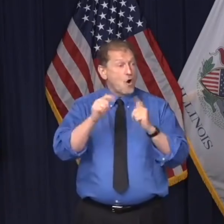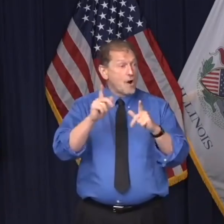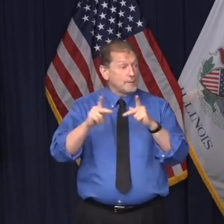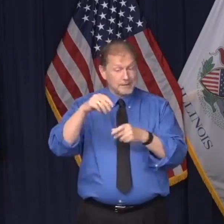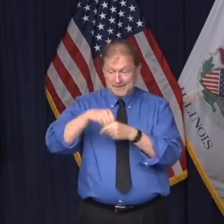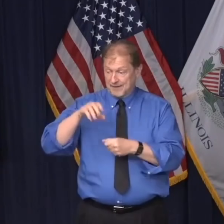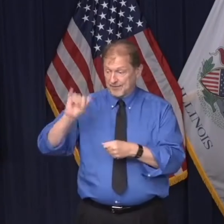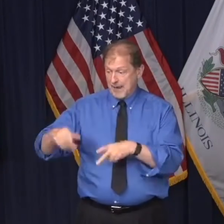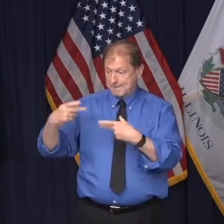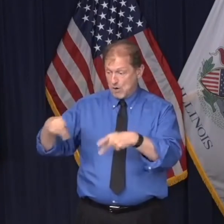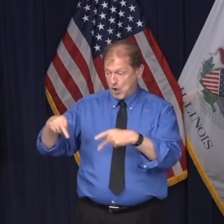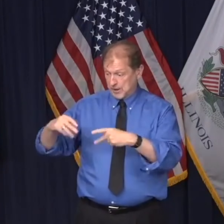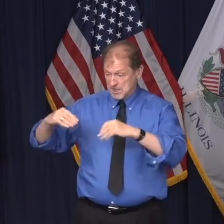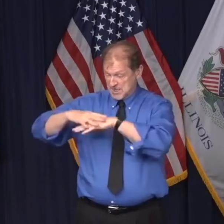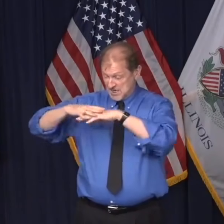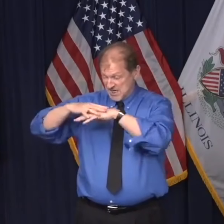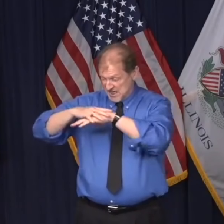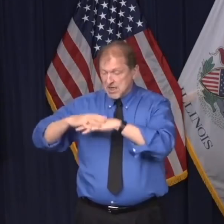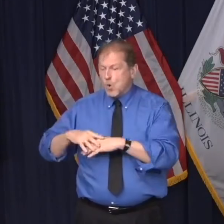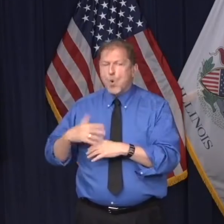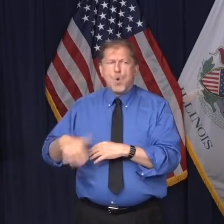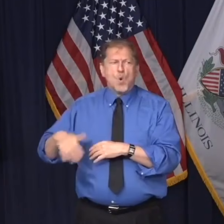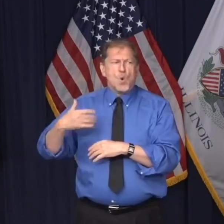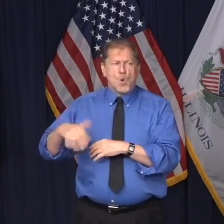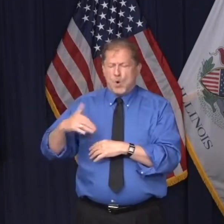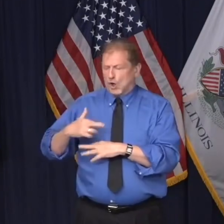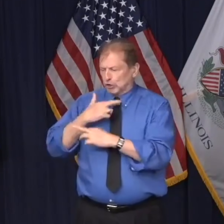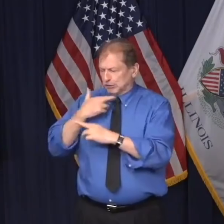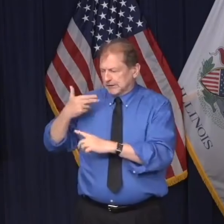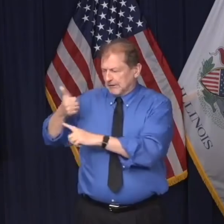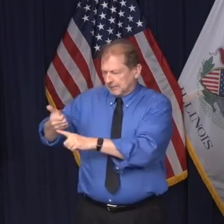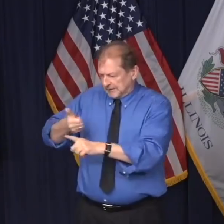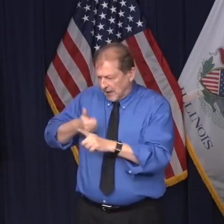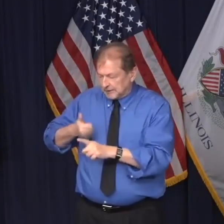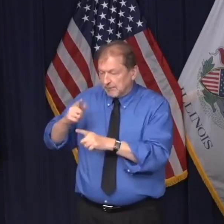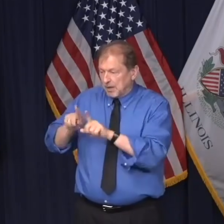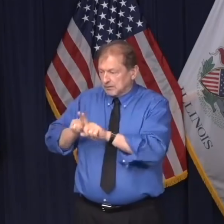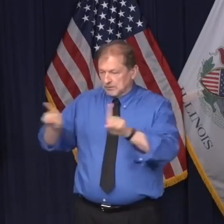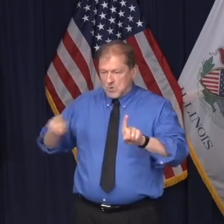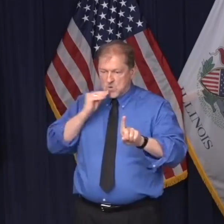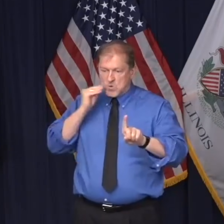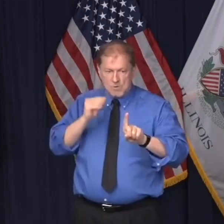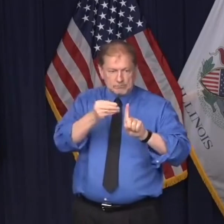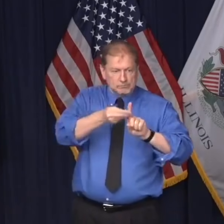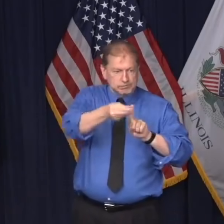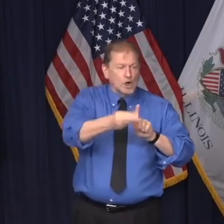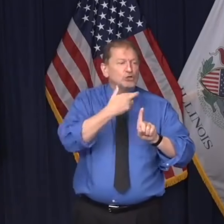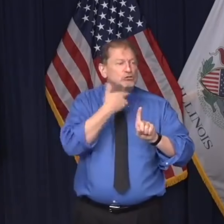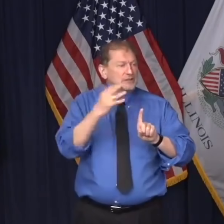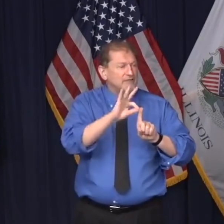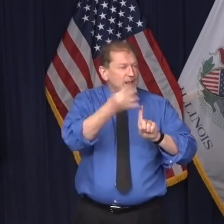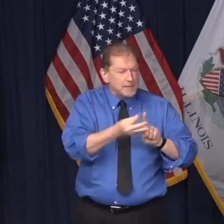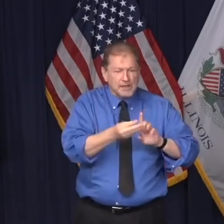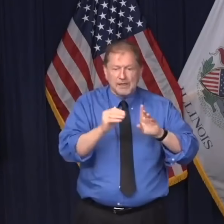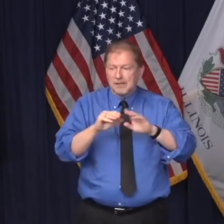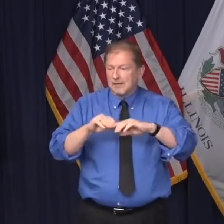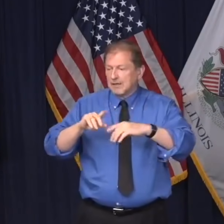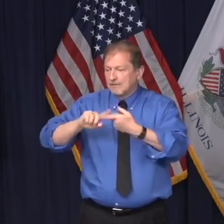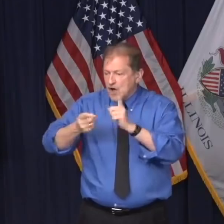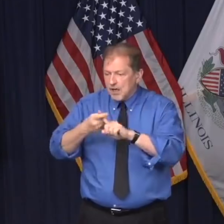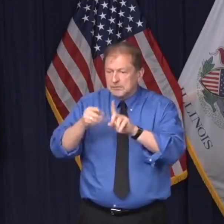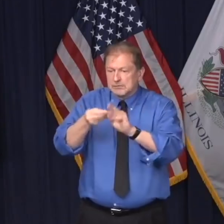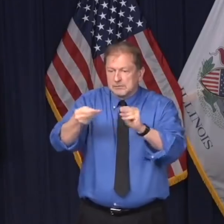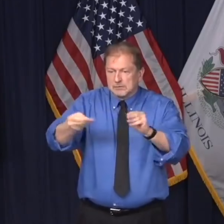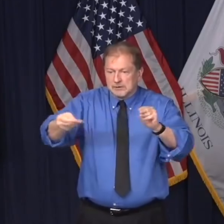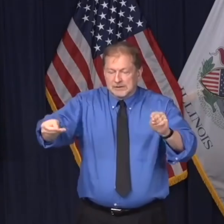party put themselves and everybody else there at risk, and they put their families at risk, their friends at risk, their communities at risk, because when